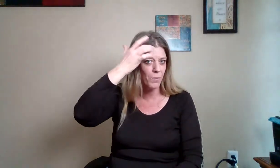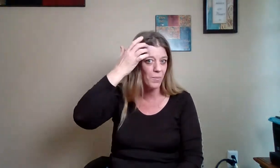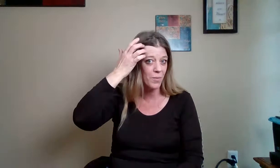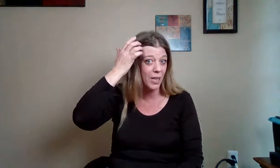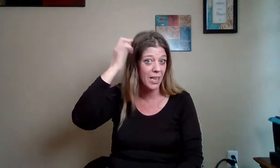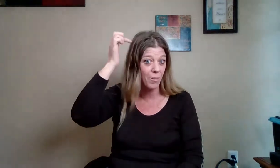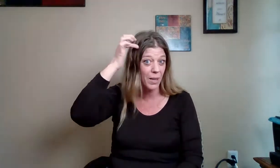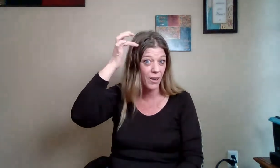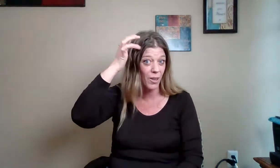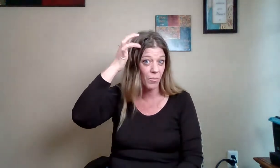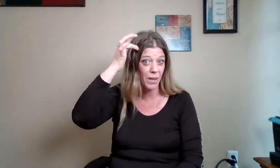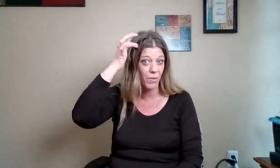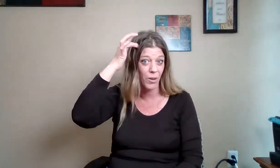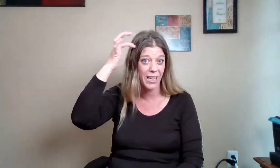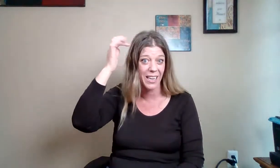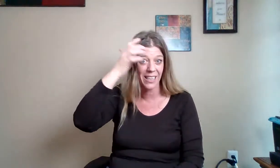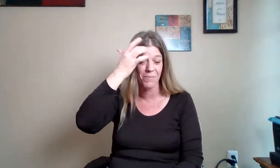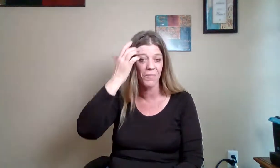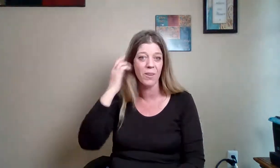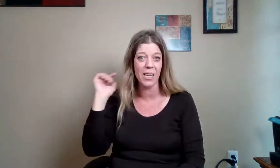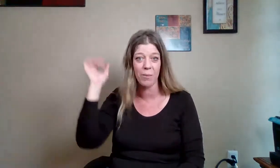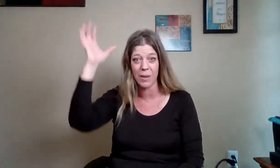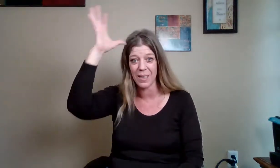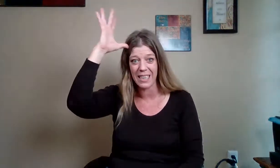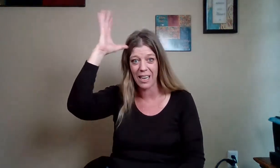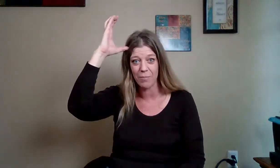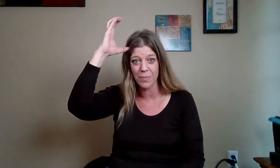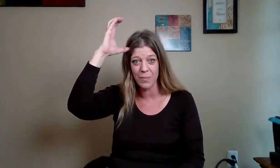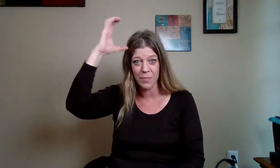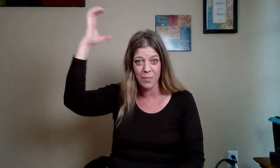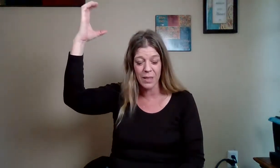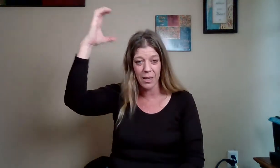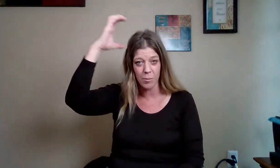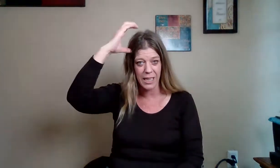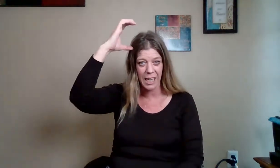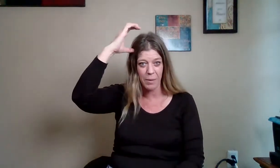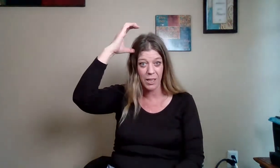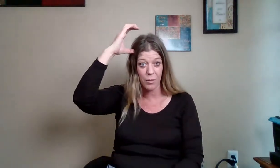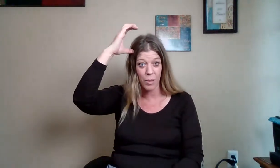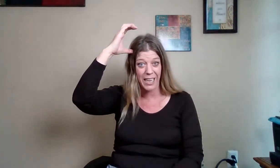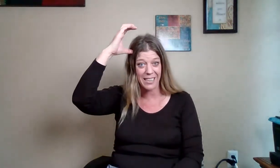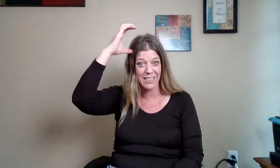thumb right up here on my forehead, right up at the top. And I'm tapping twice.